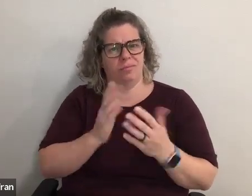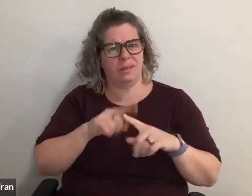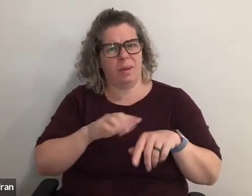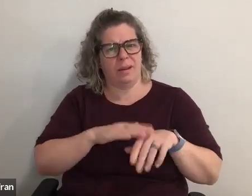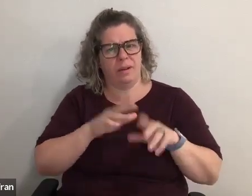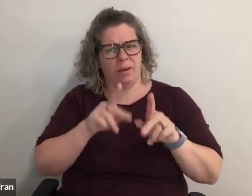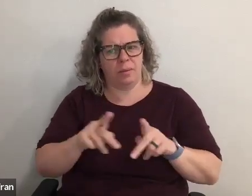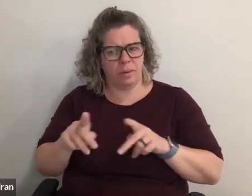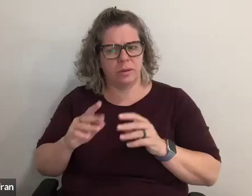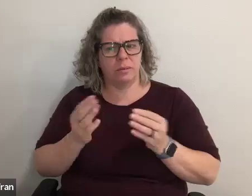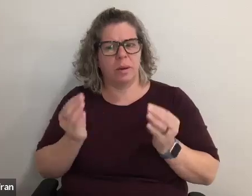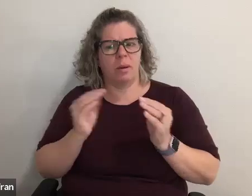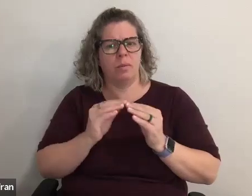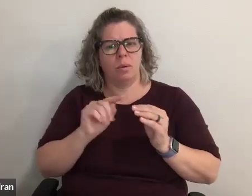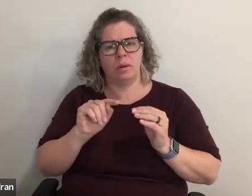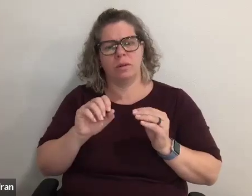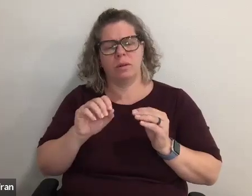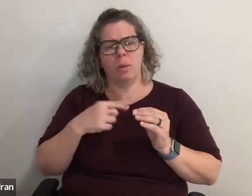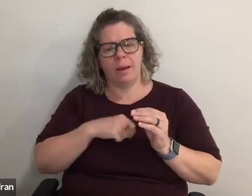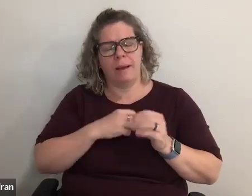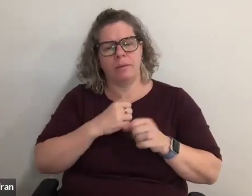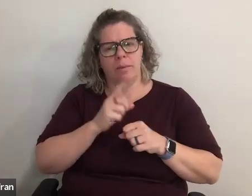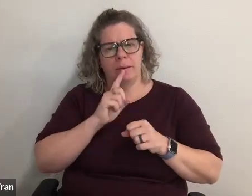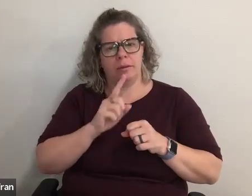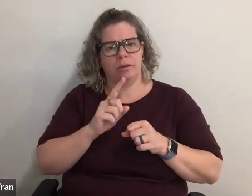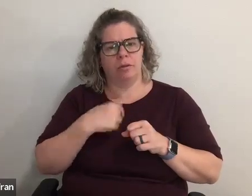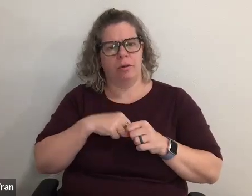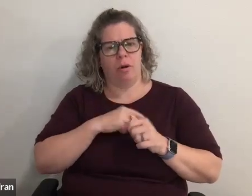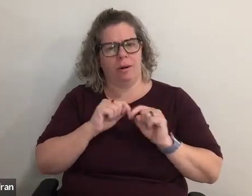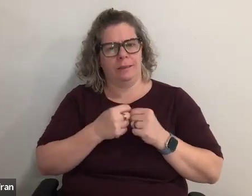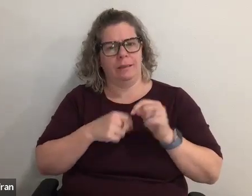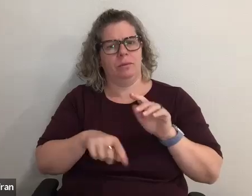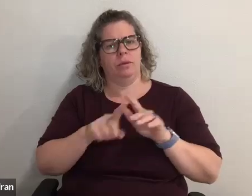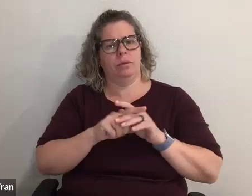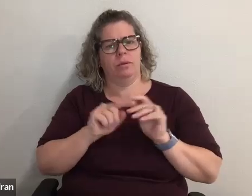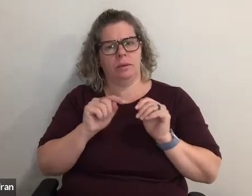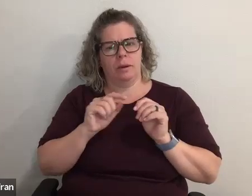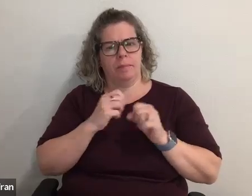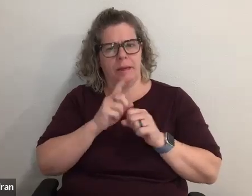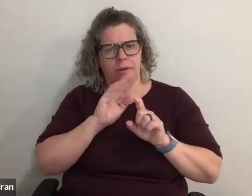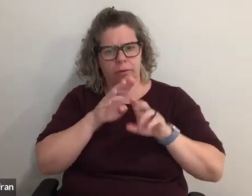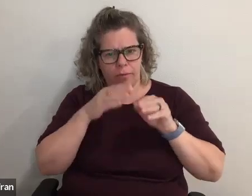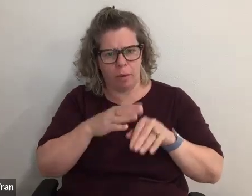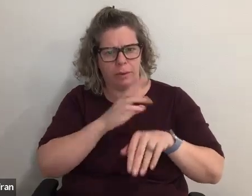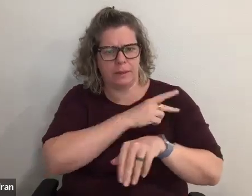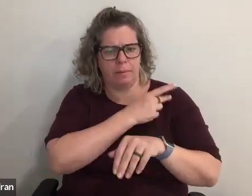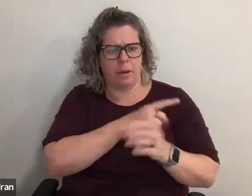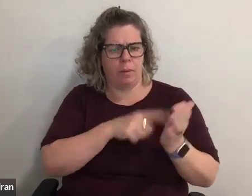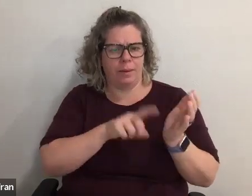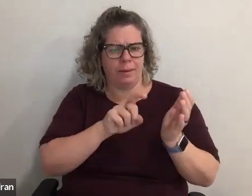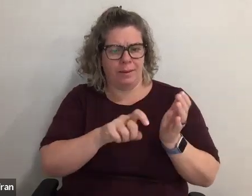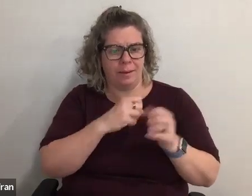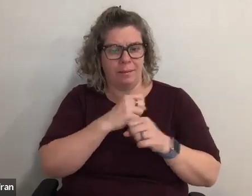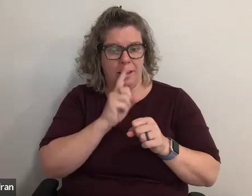from a trauma-informed and from a patient-centered individual basis first. Creating a safe